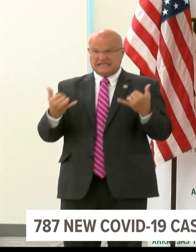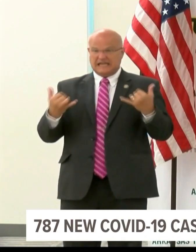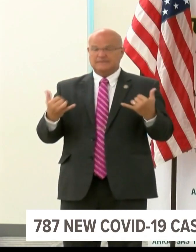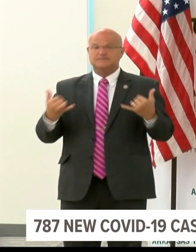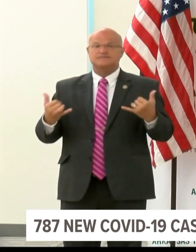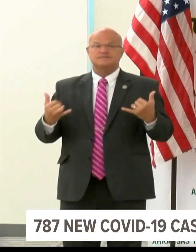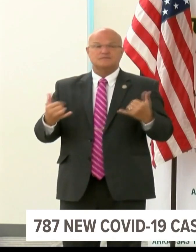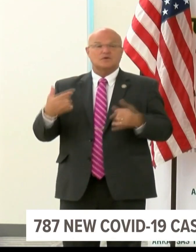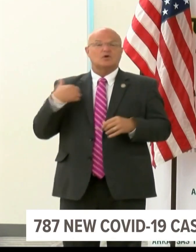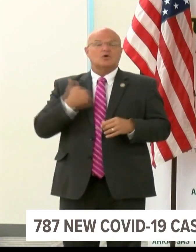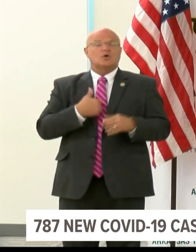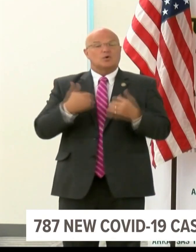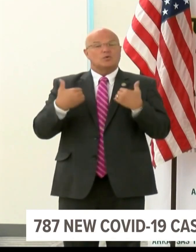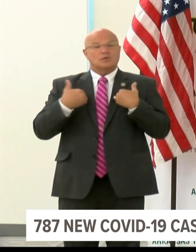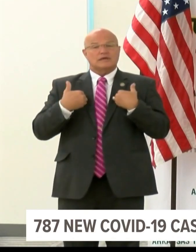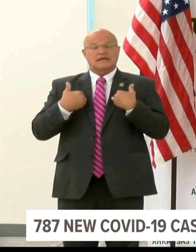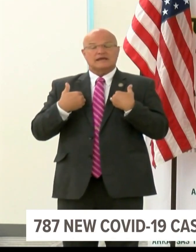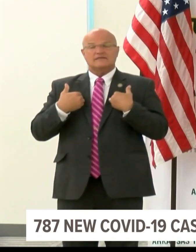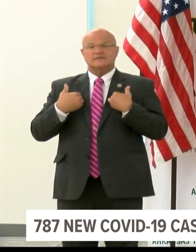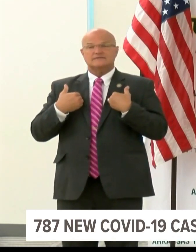today. We have